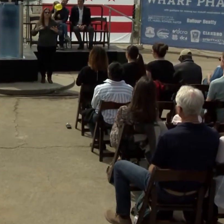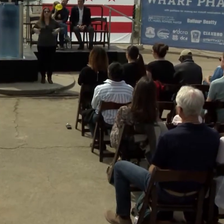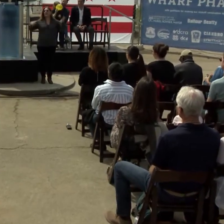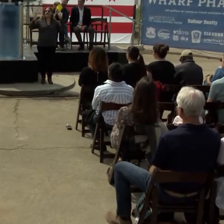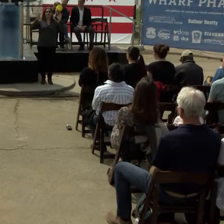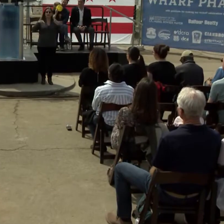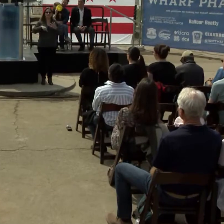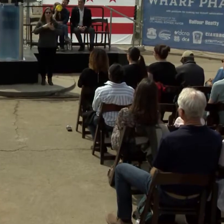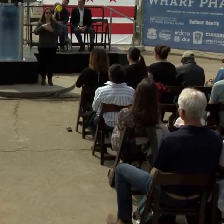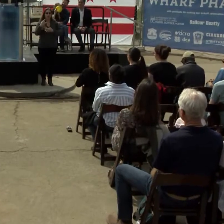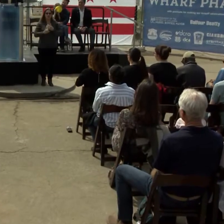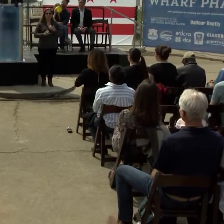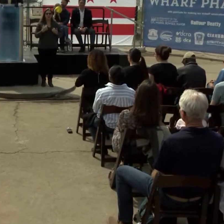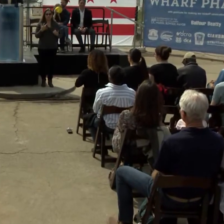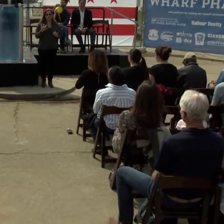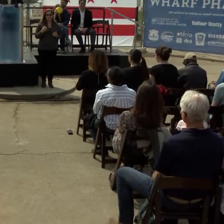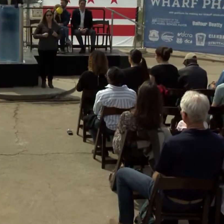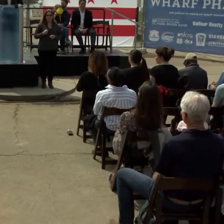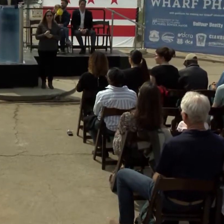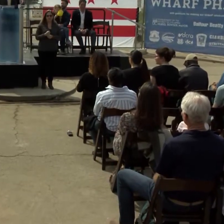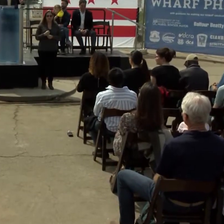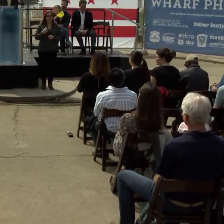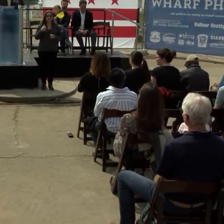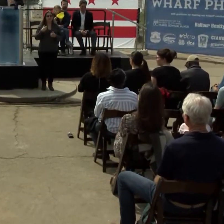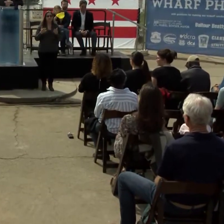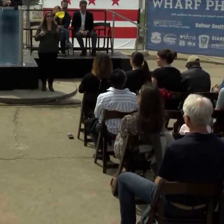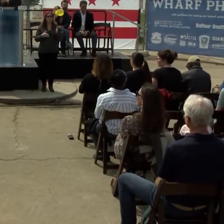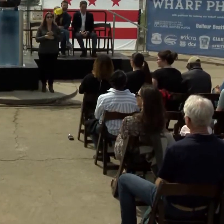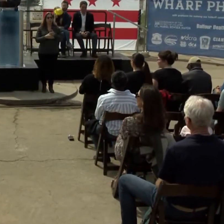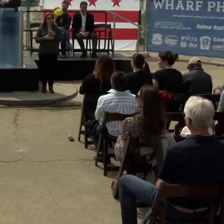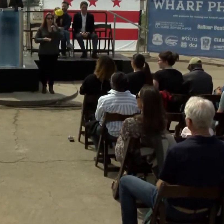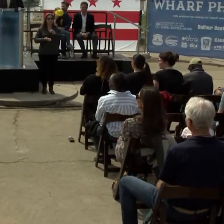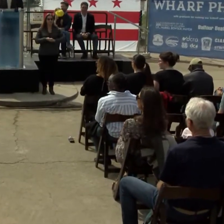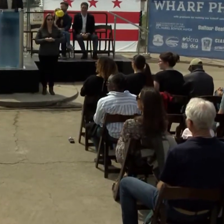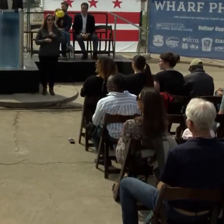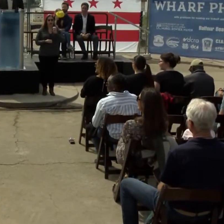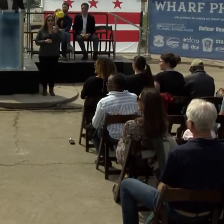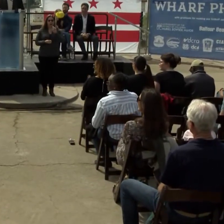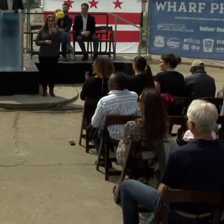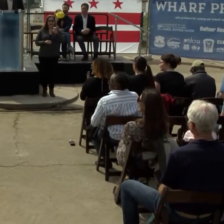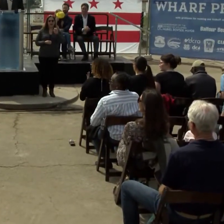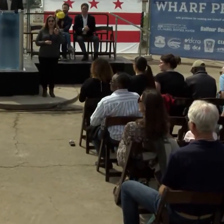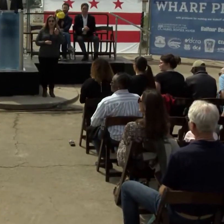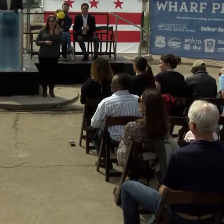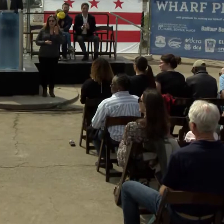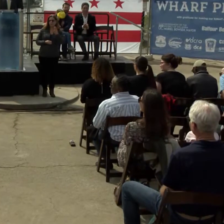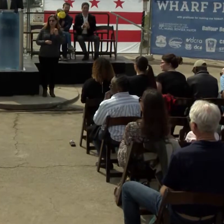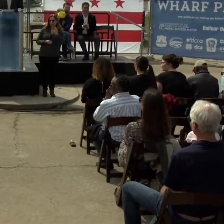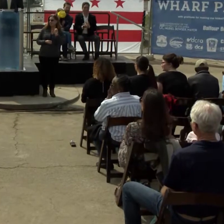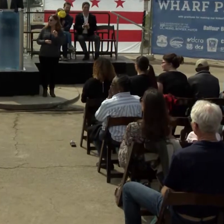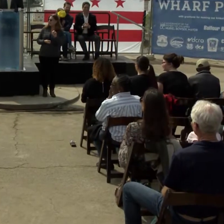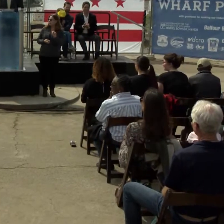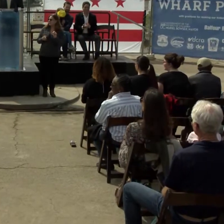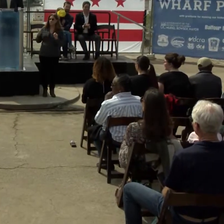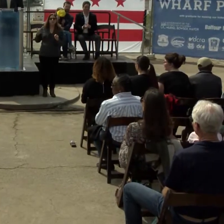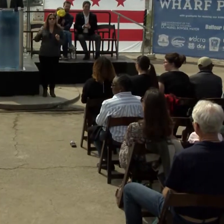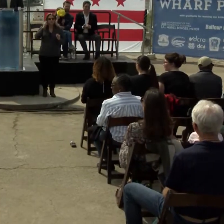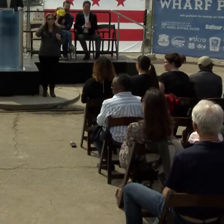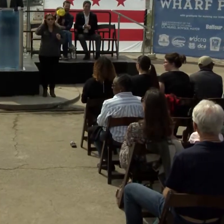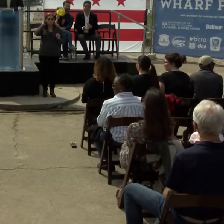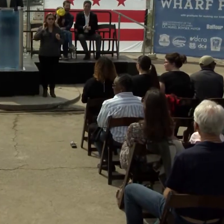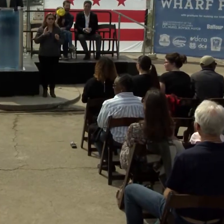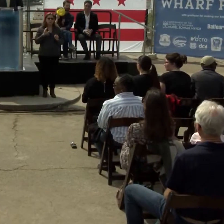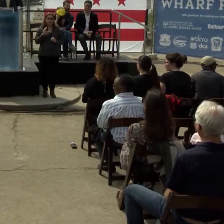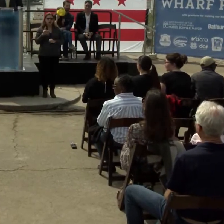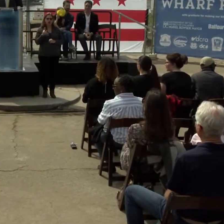here. Eleanor Bacon, which is Eleanor's here. Jeff Griffiths is here. Curtis Williams and